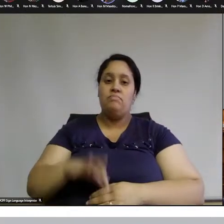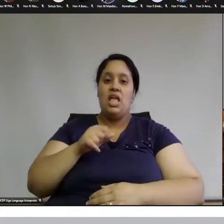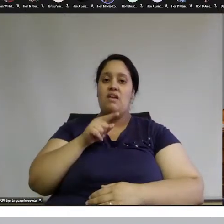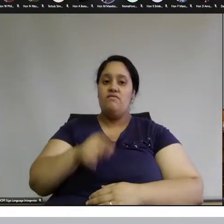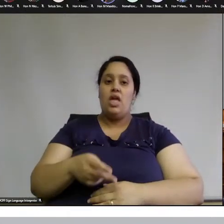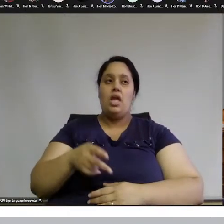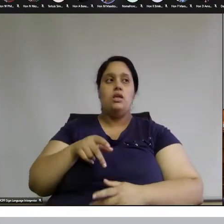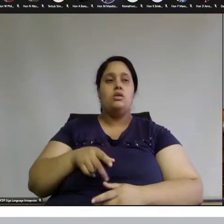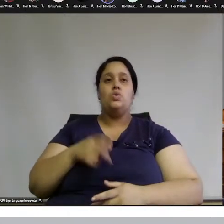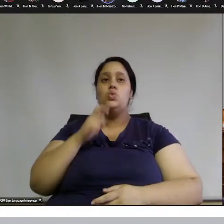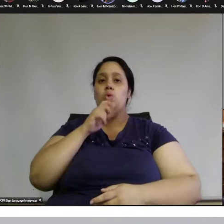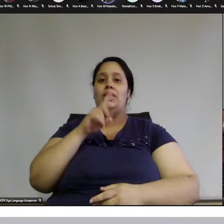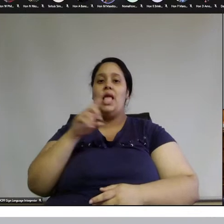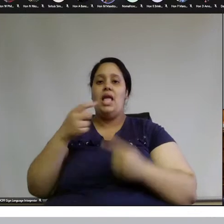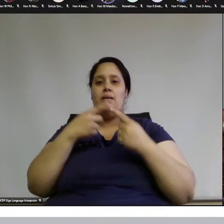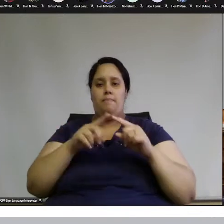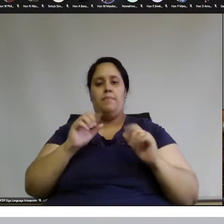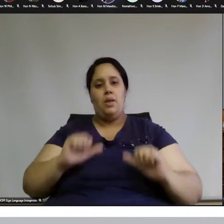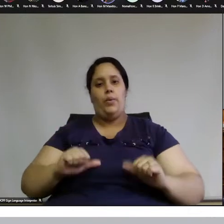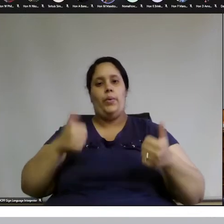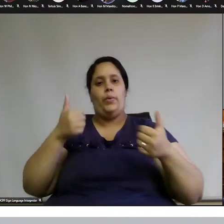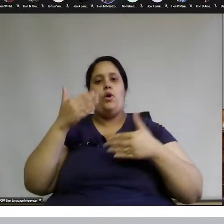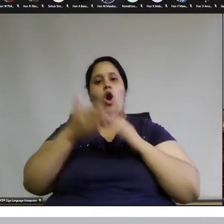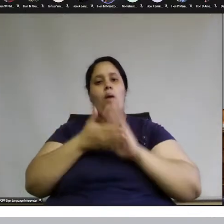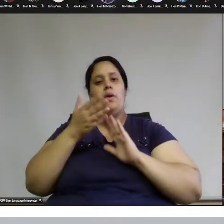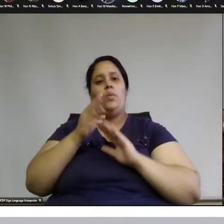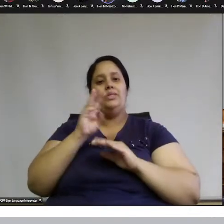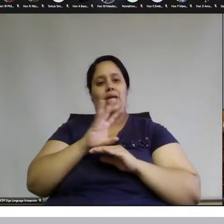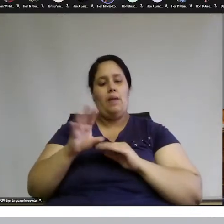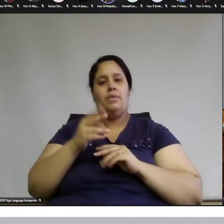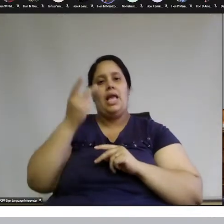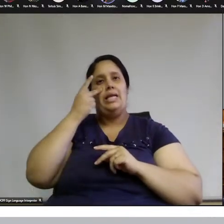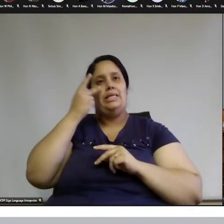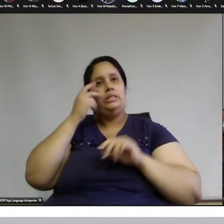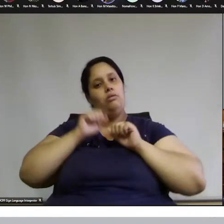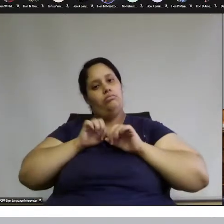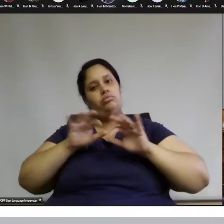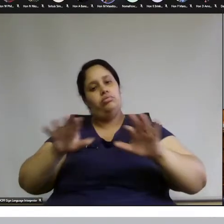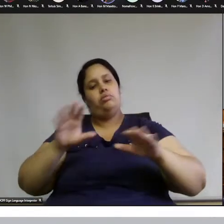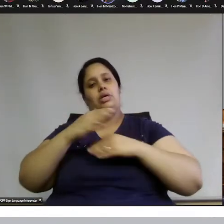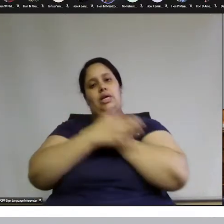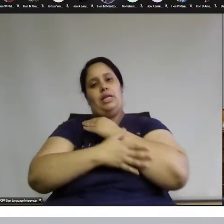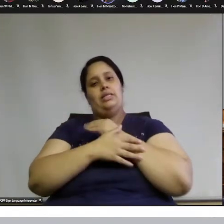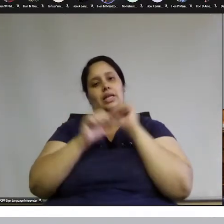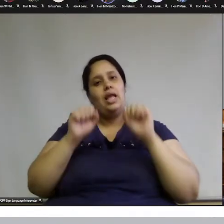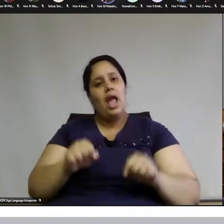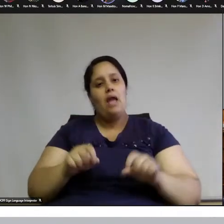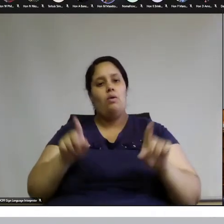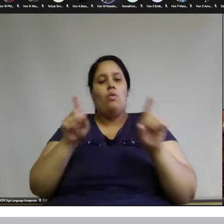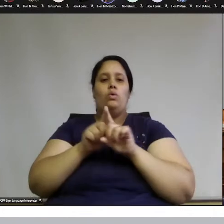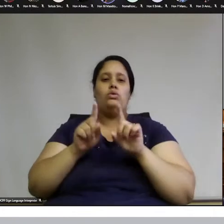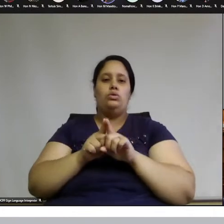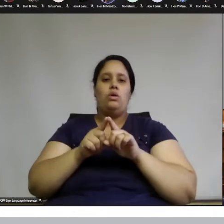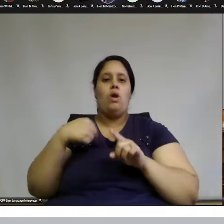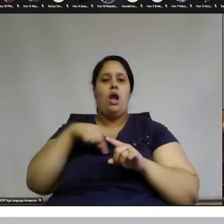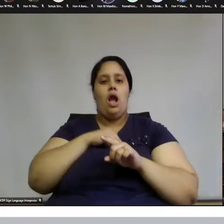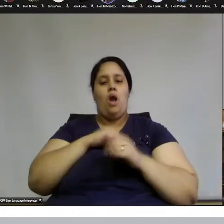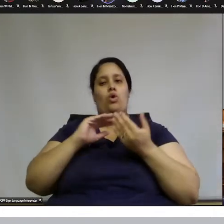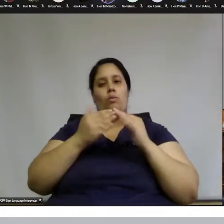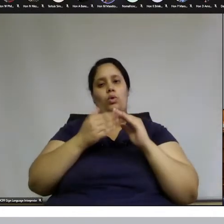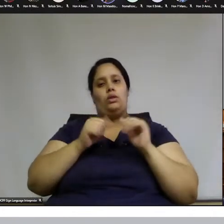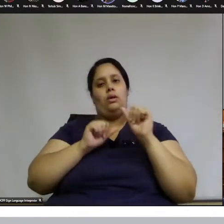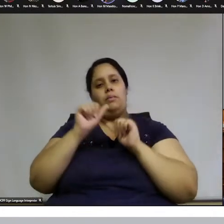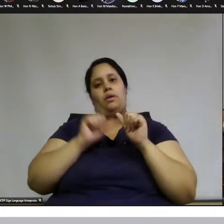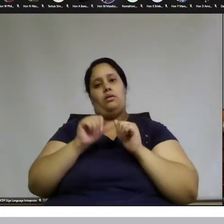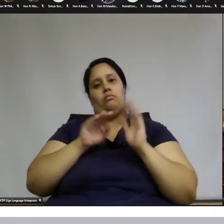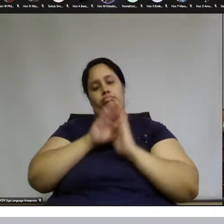difference, then the excellence in running the Western Cape could be seen across our country, and of our communities could have